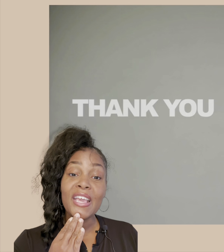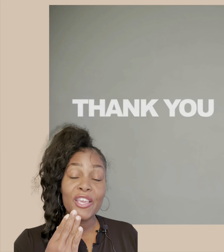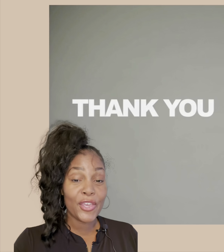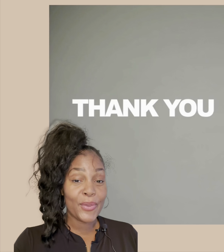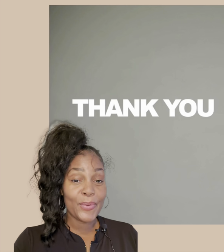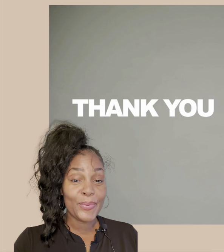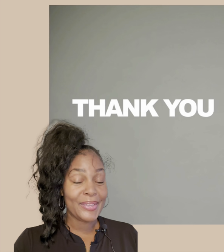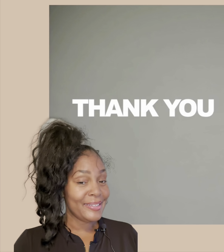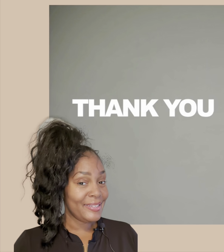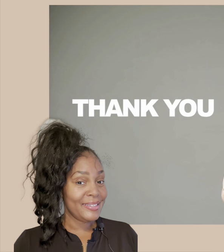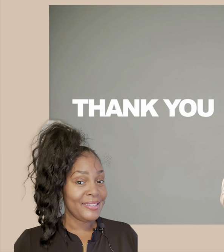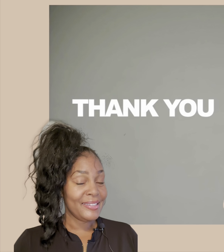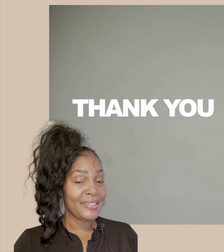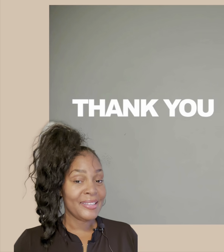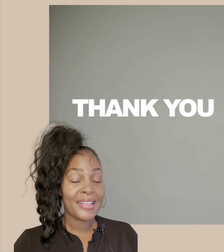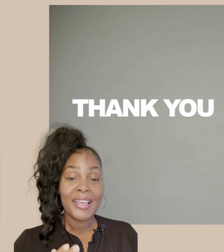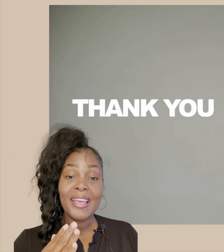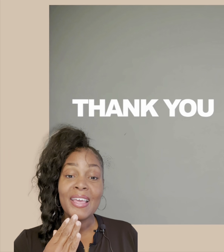Thank you.